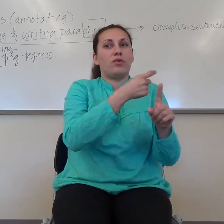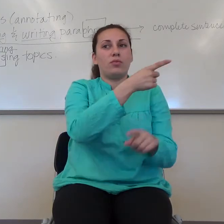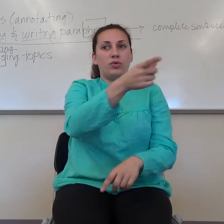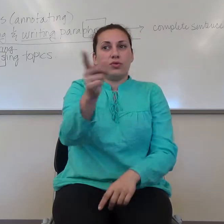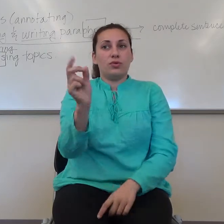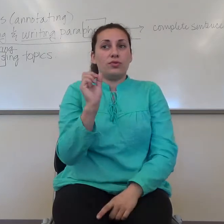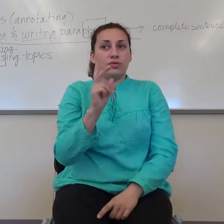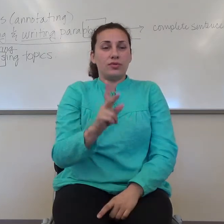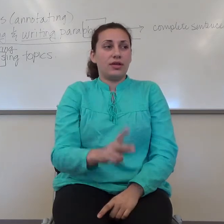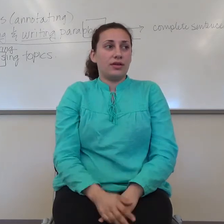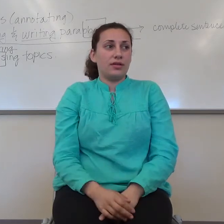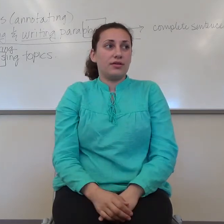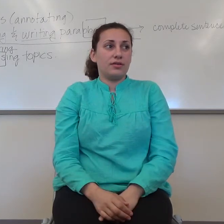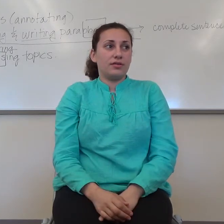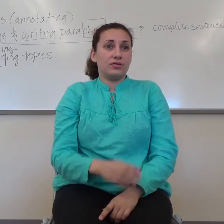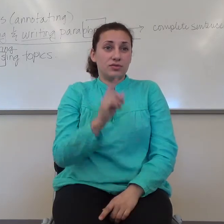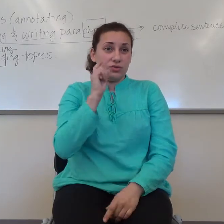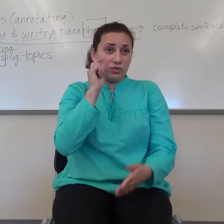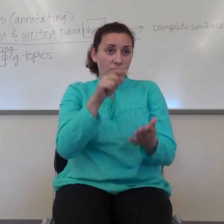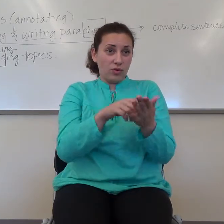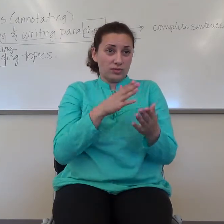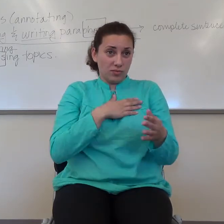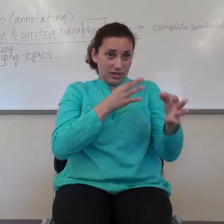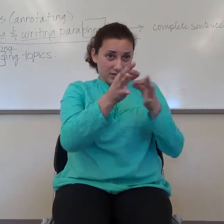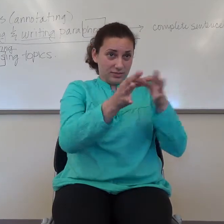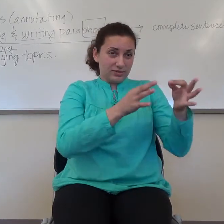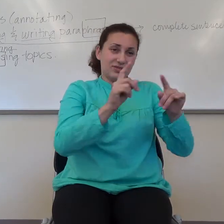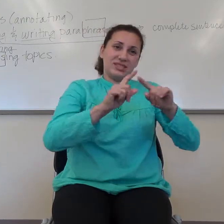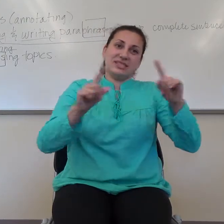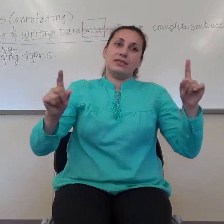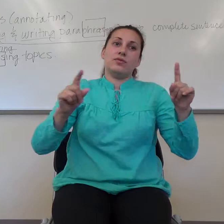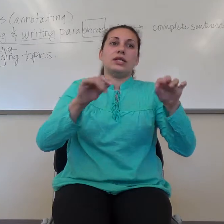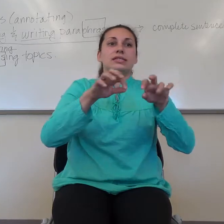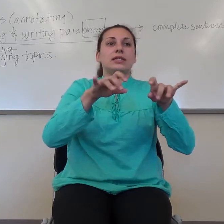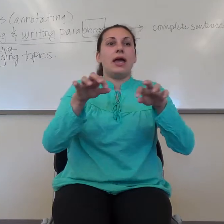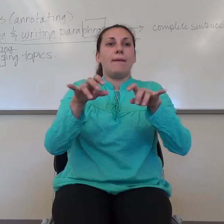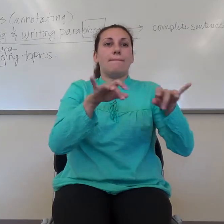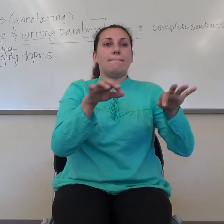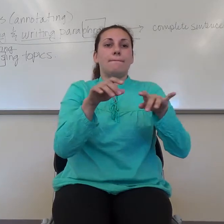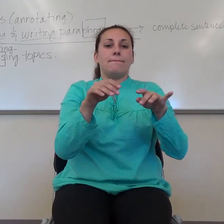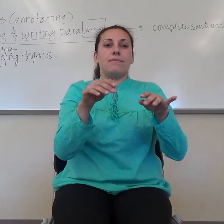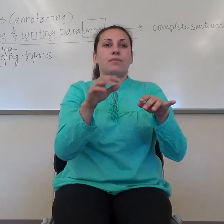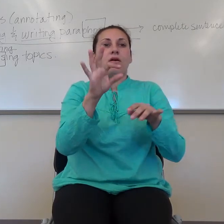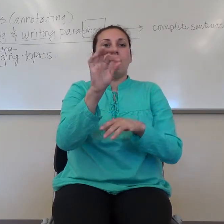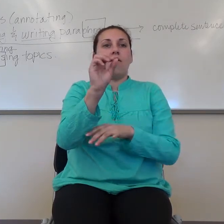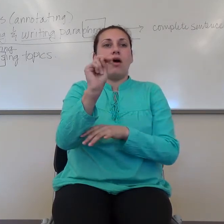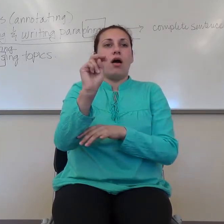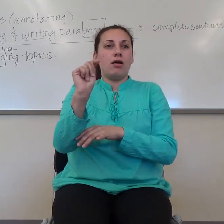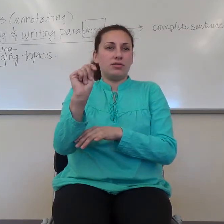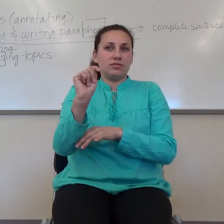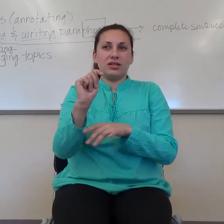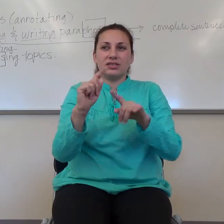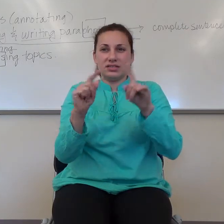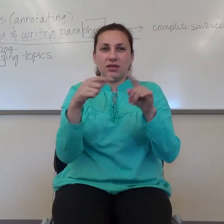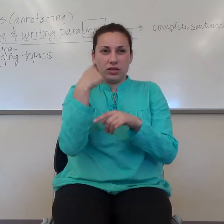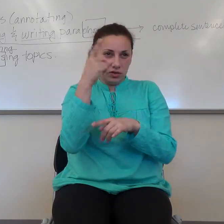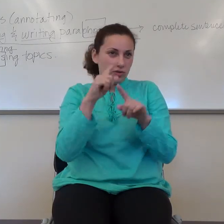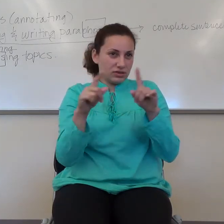my directions are a different type font. So I have typed these directions. Read each paragraph, highlight